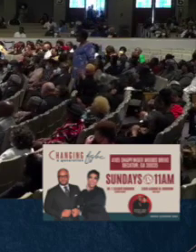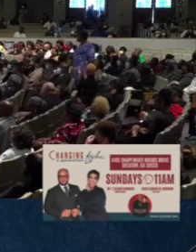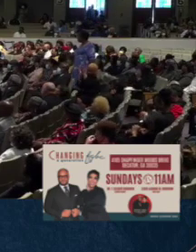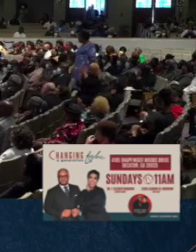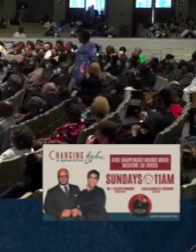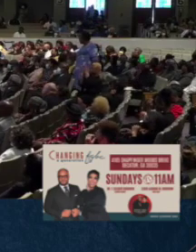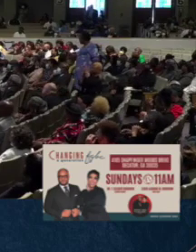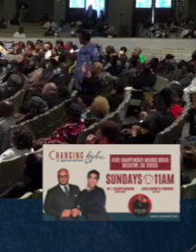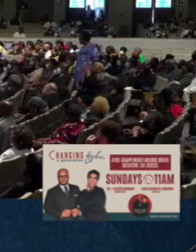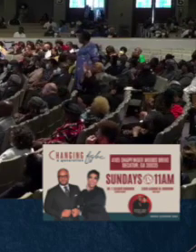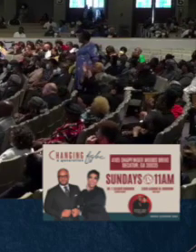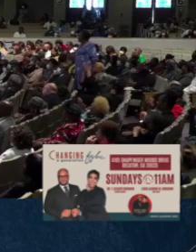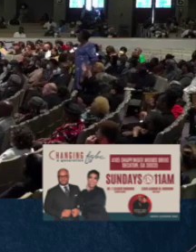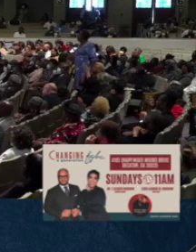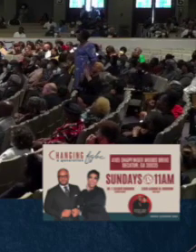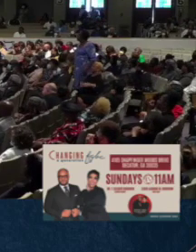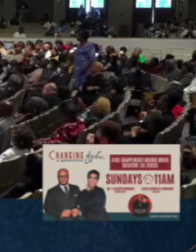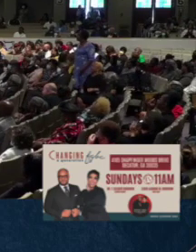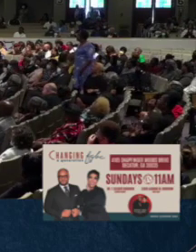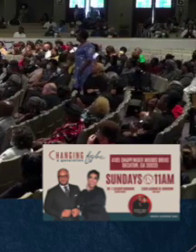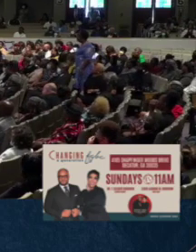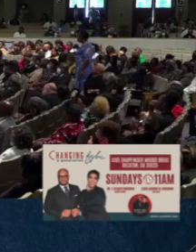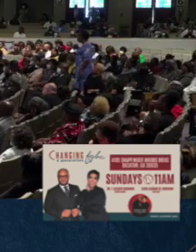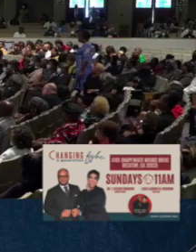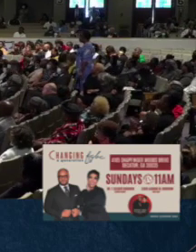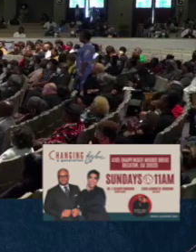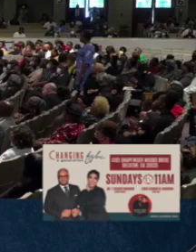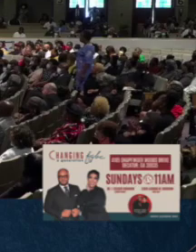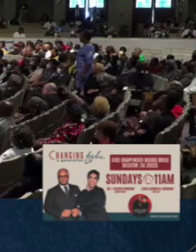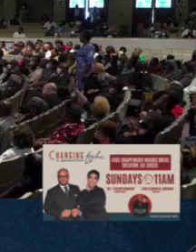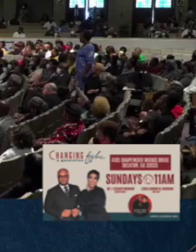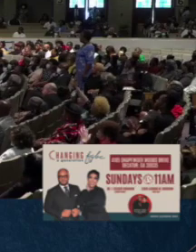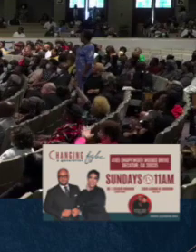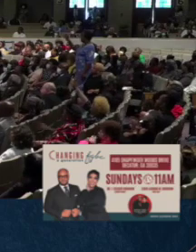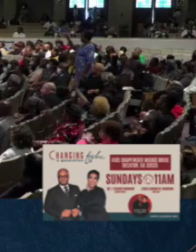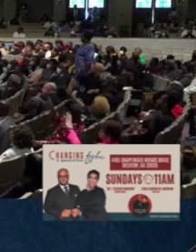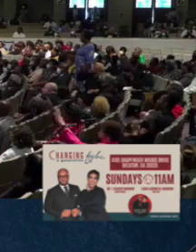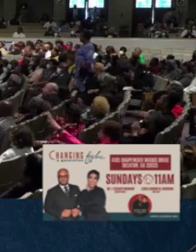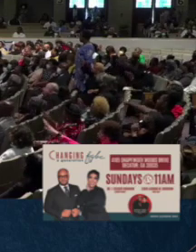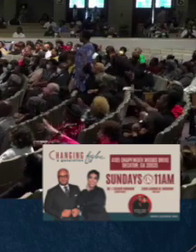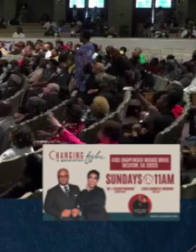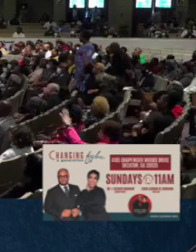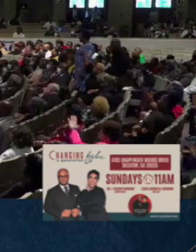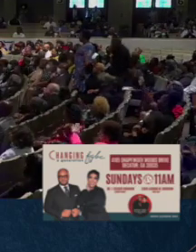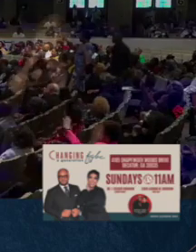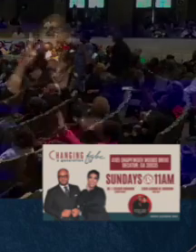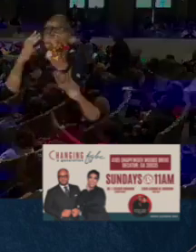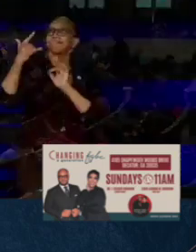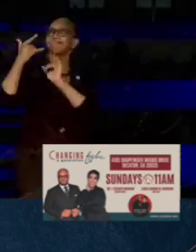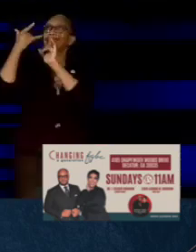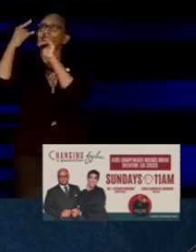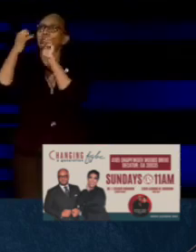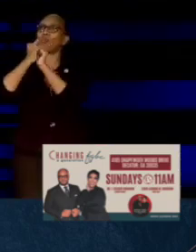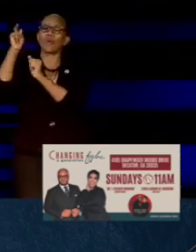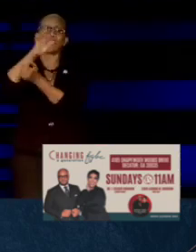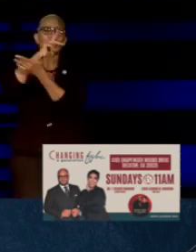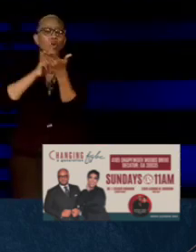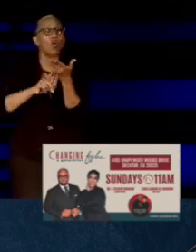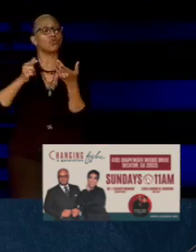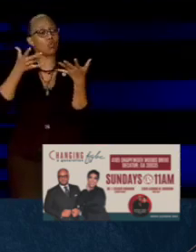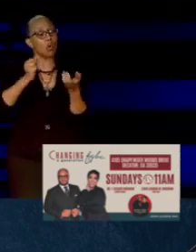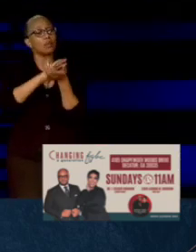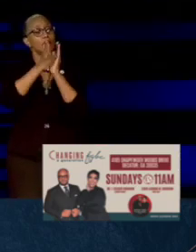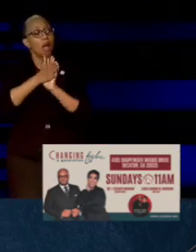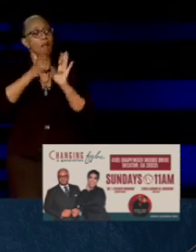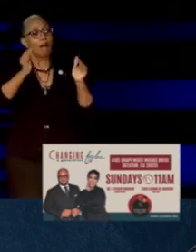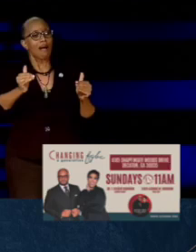Him, everything about you will go higher. You want your job to go higher? Get higher in the Lord. You want to get